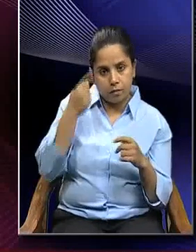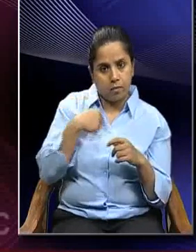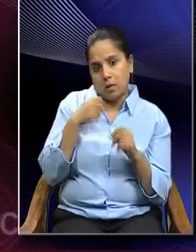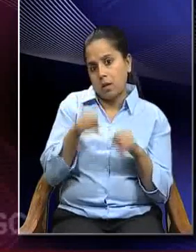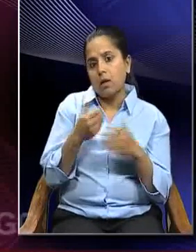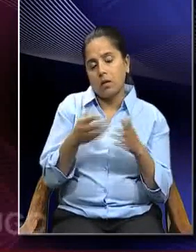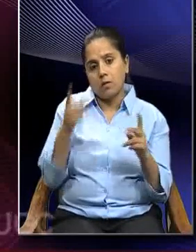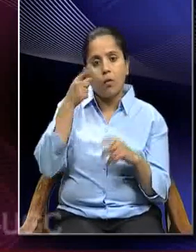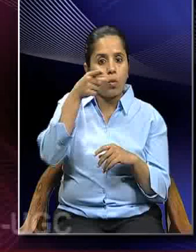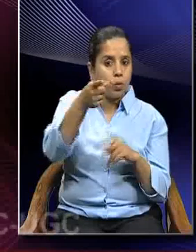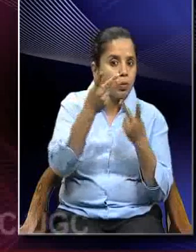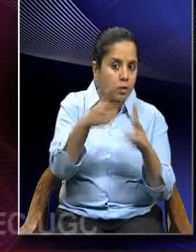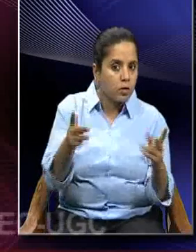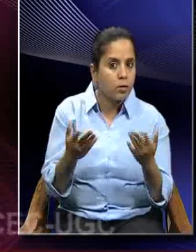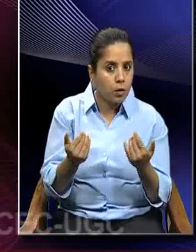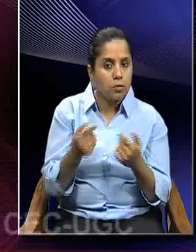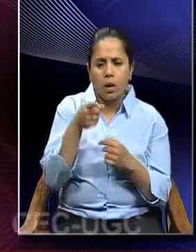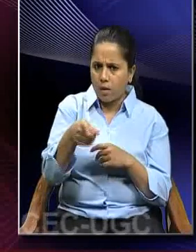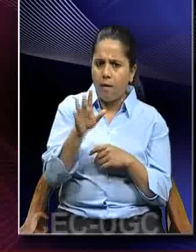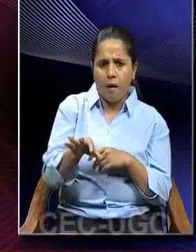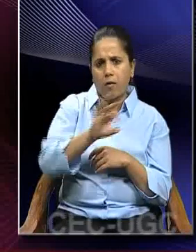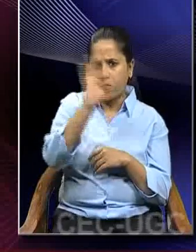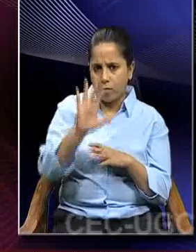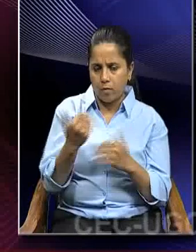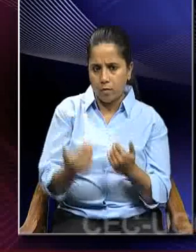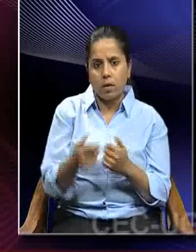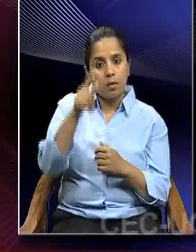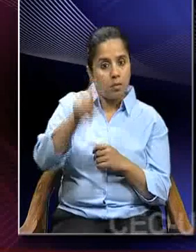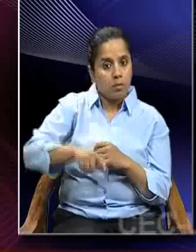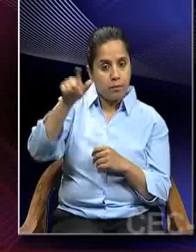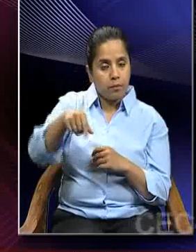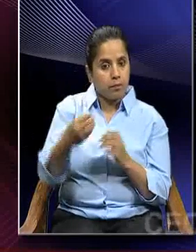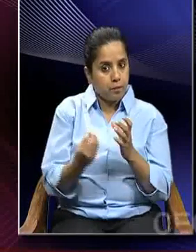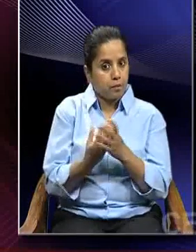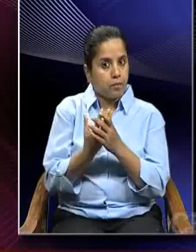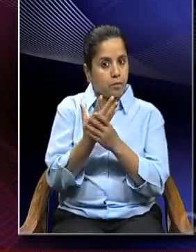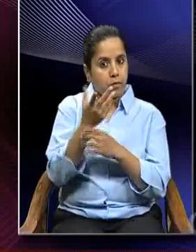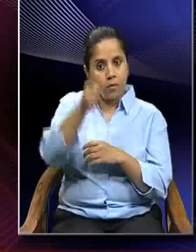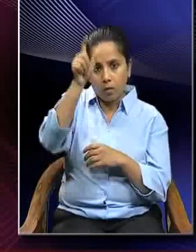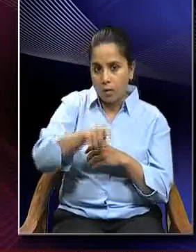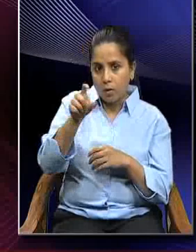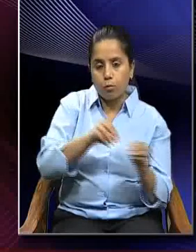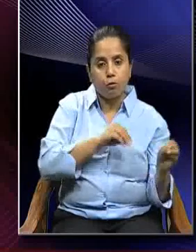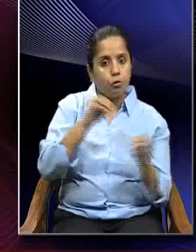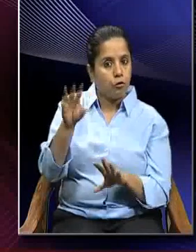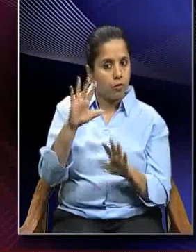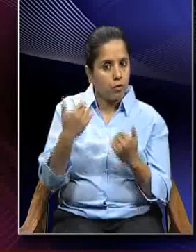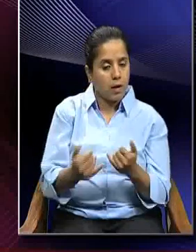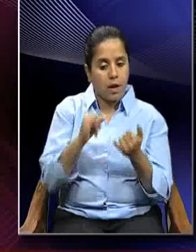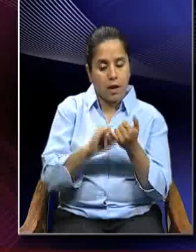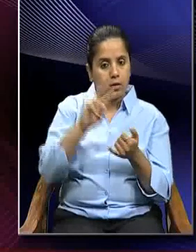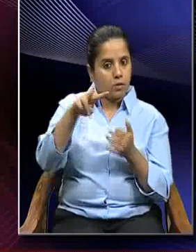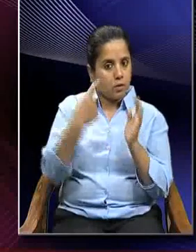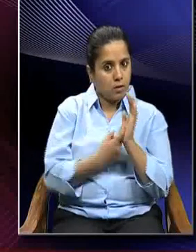different for you. But it is there. An individual evolves as he or she moves to the SVR step,